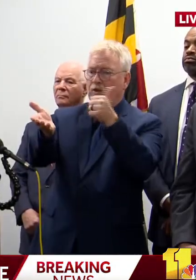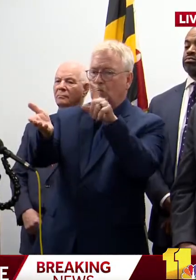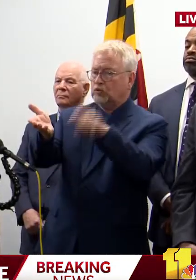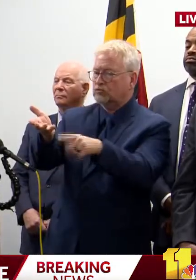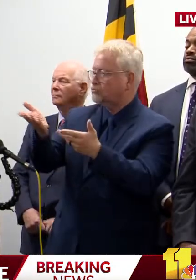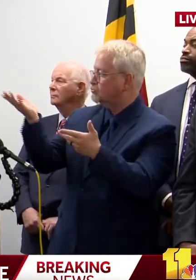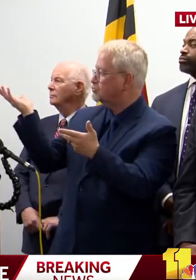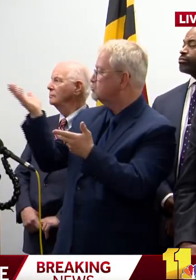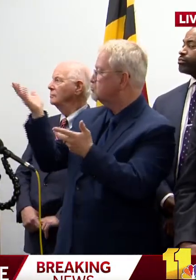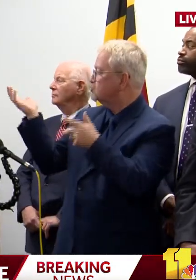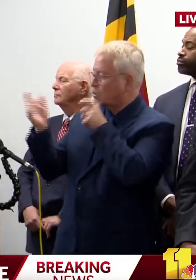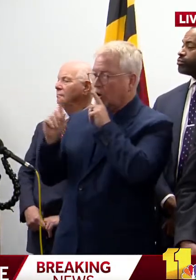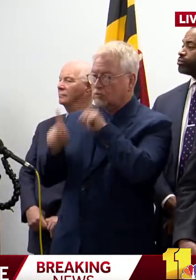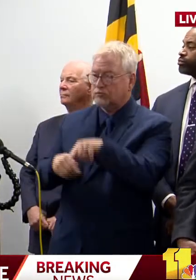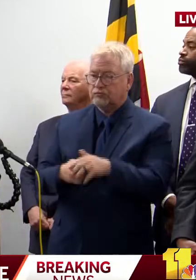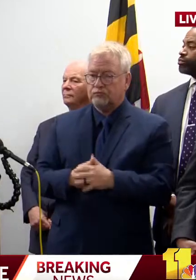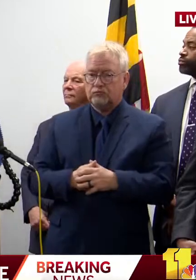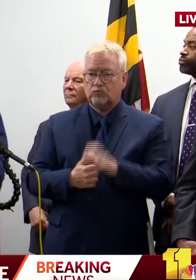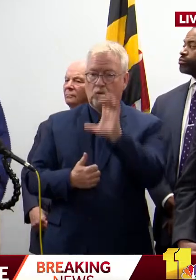Confirm it.